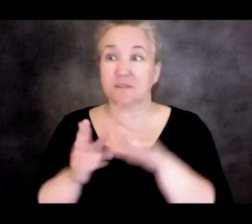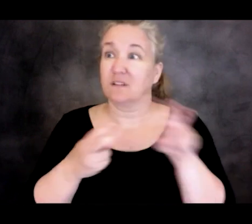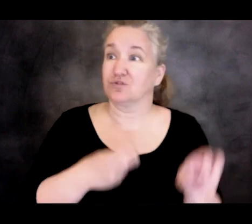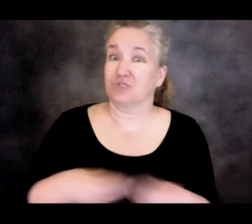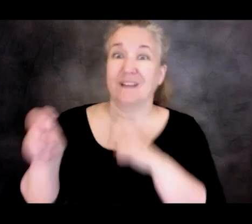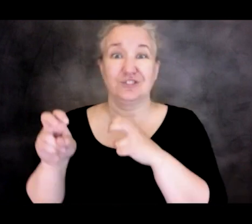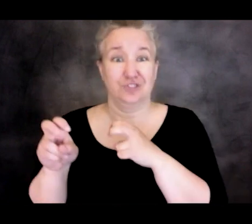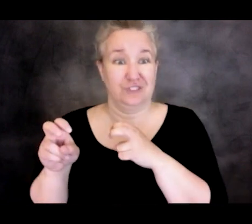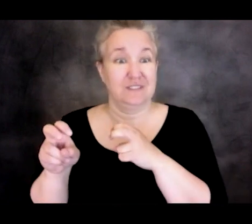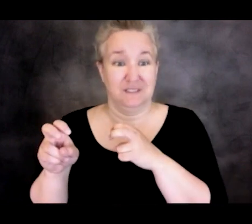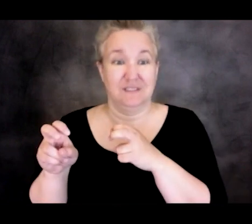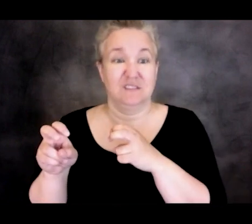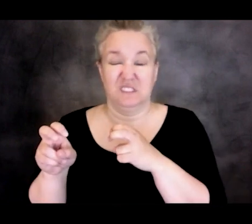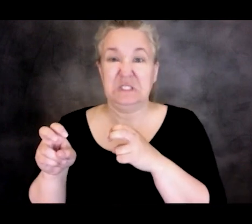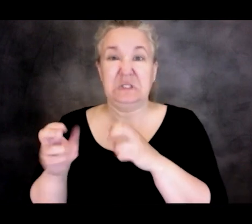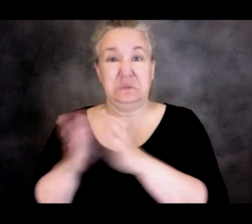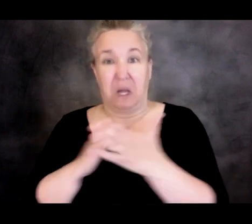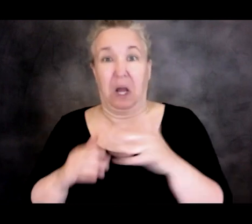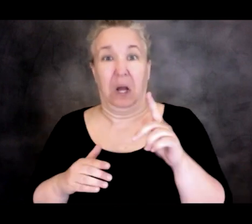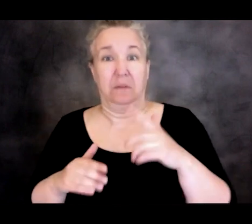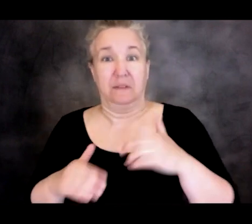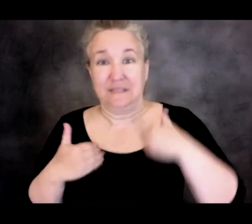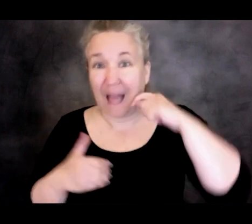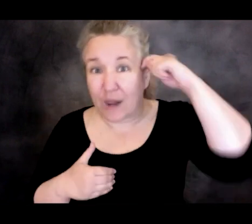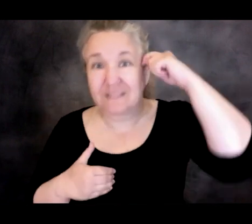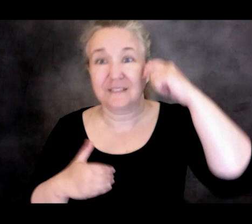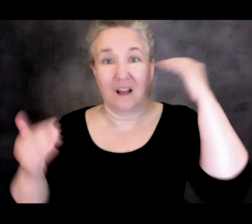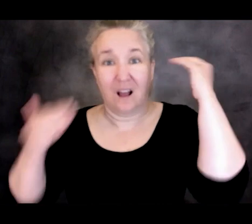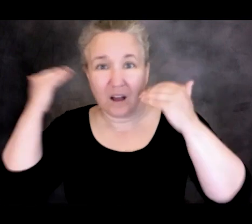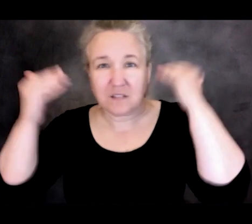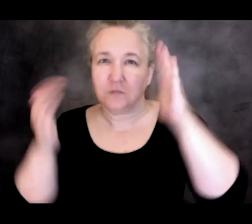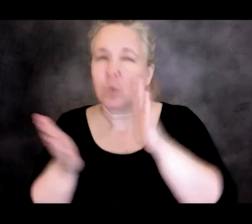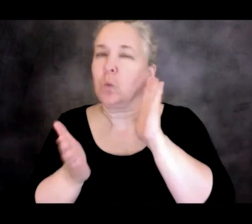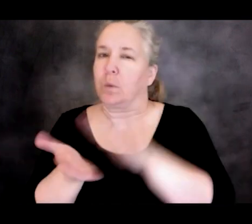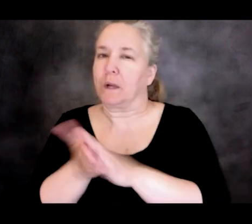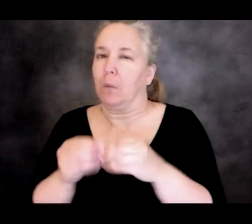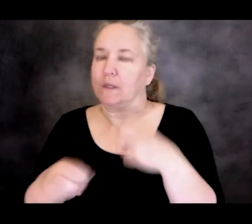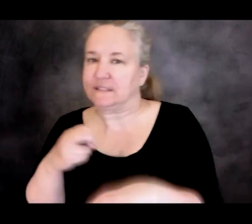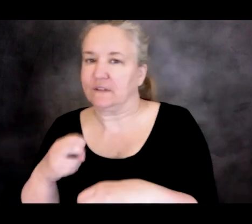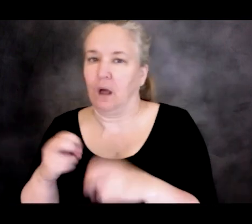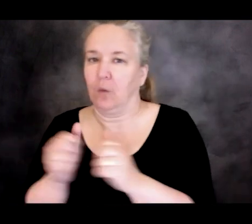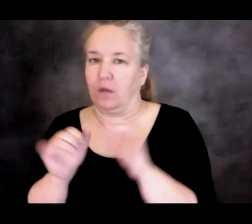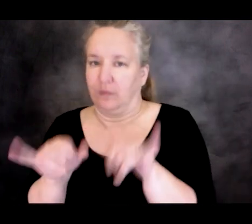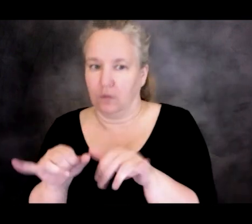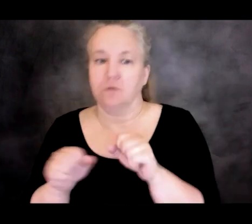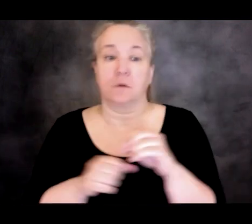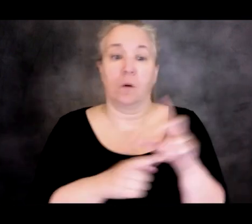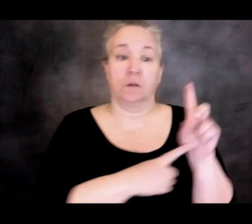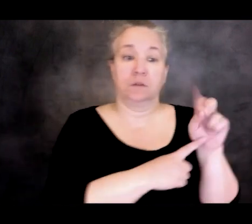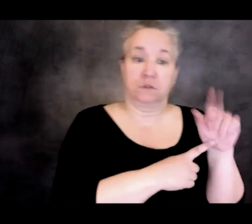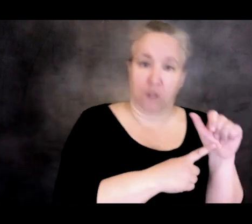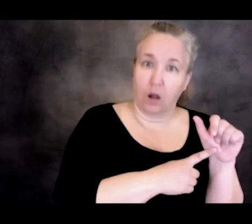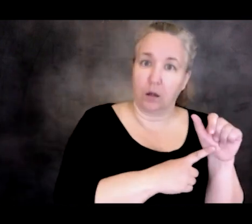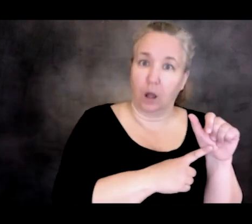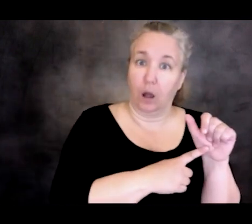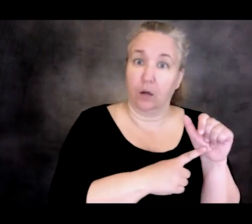transitions to late adolescence and young adulthood. So becoming documented came with sharp improvements